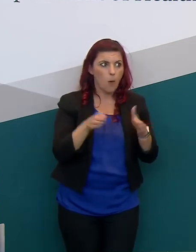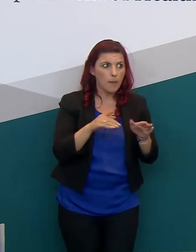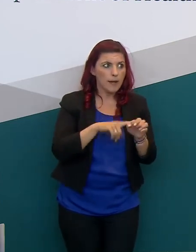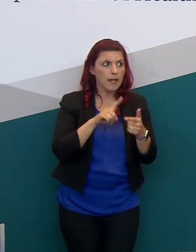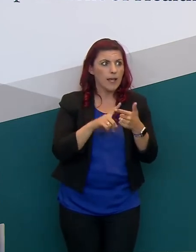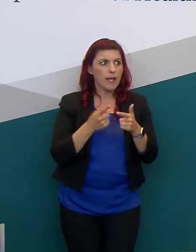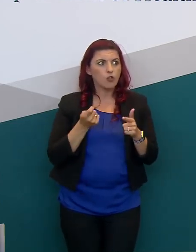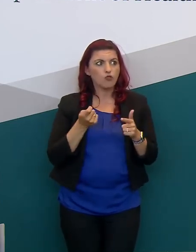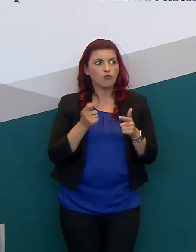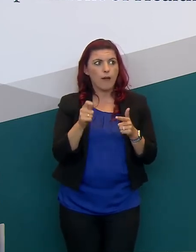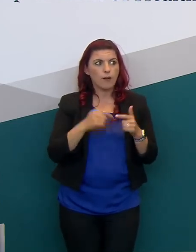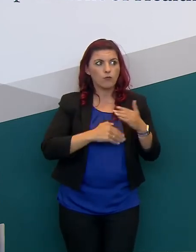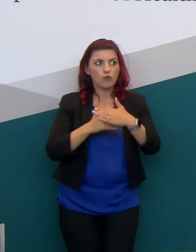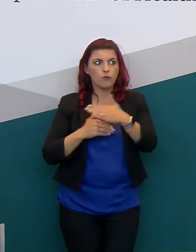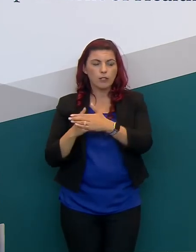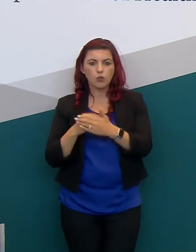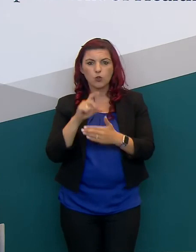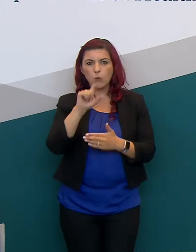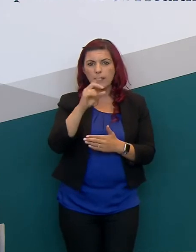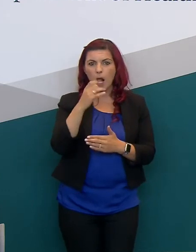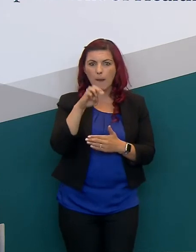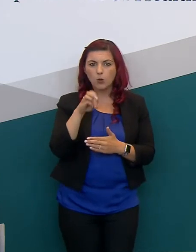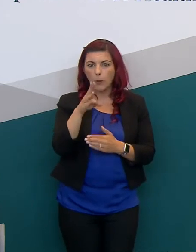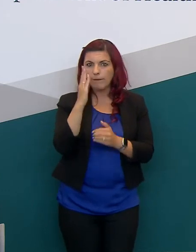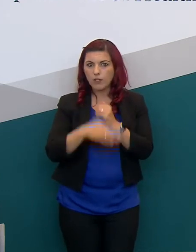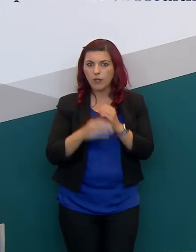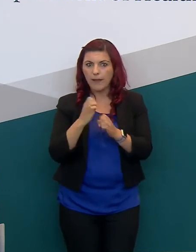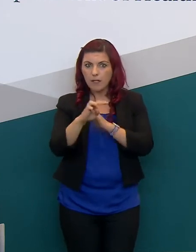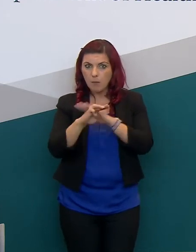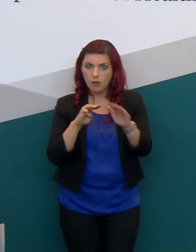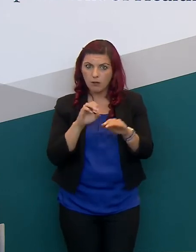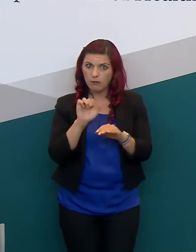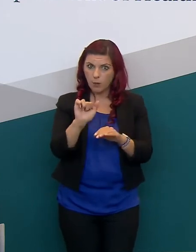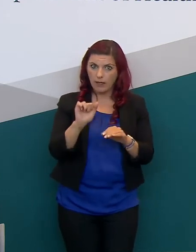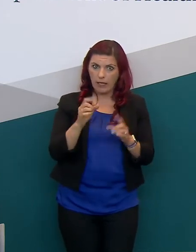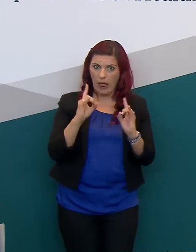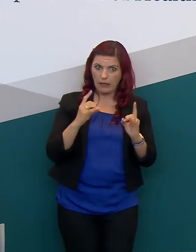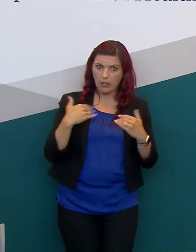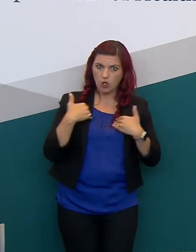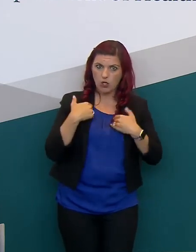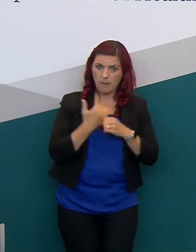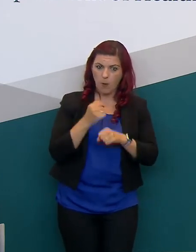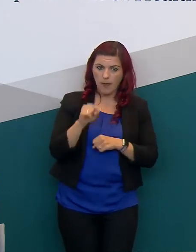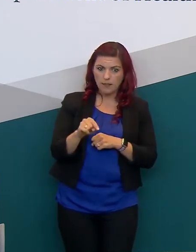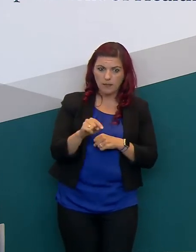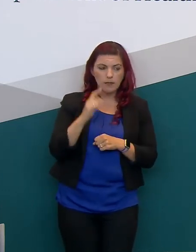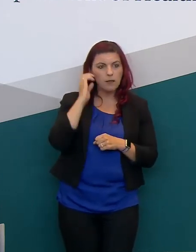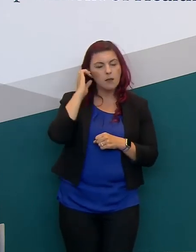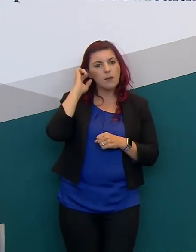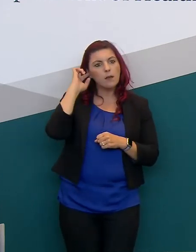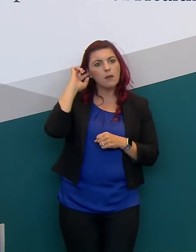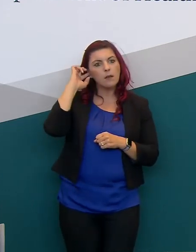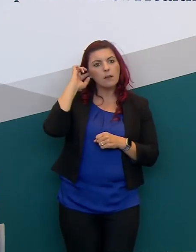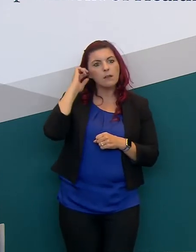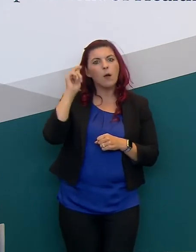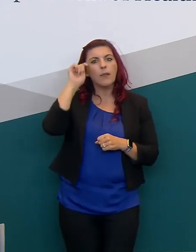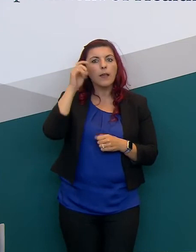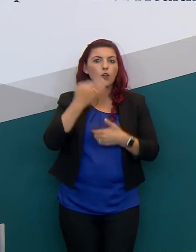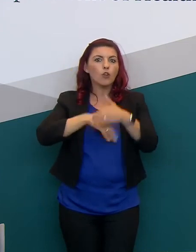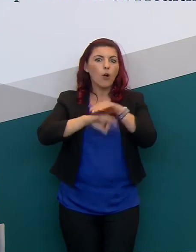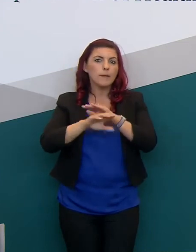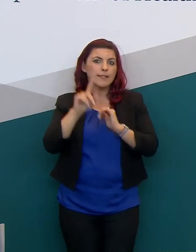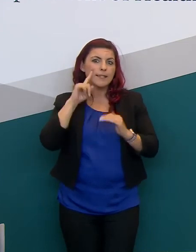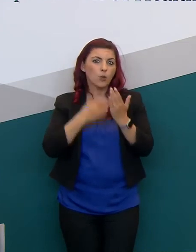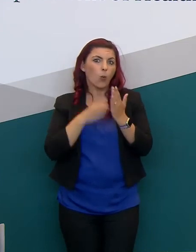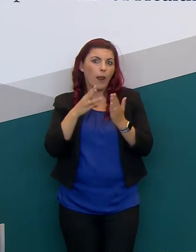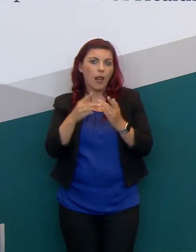20 kilometres, is that only applying to the end of the month? Are there no health concerns about that? Because we can speak to... I think the government decisions in relation to that are due tomorrow. Cabinet